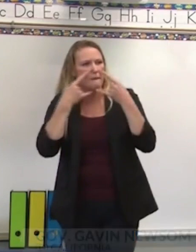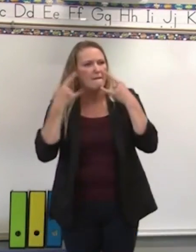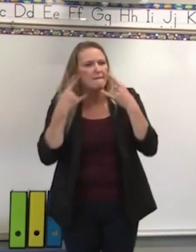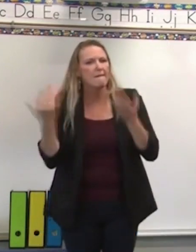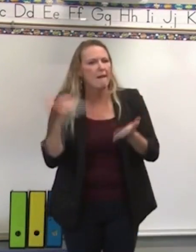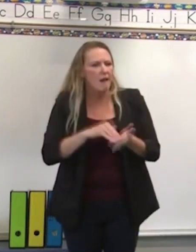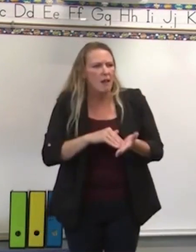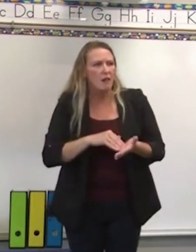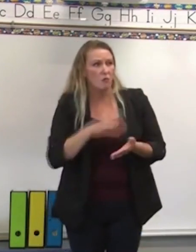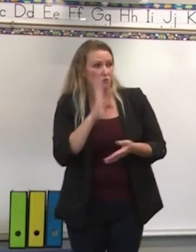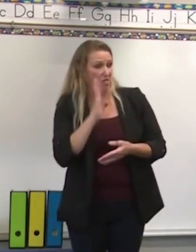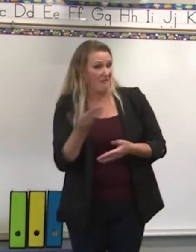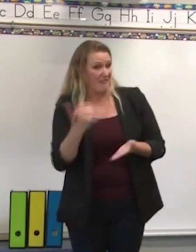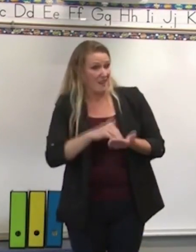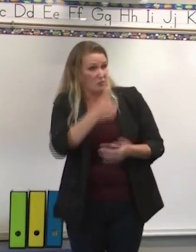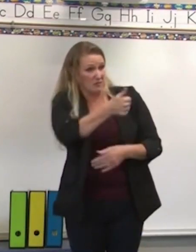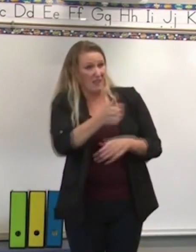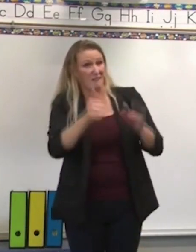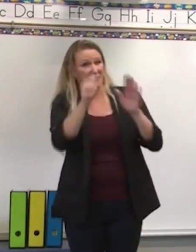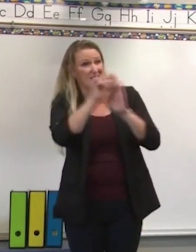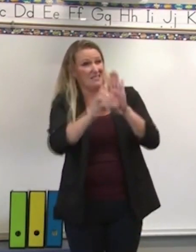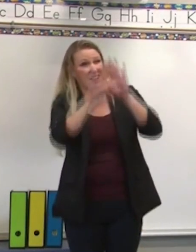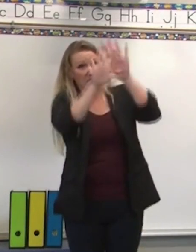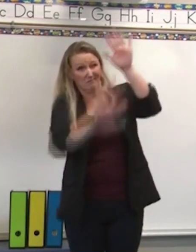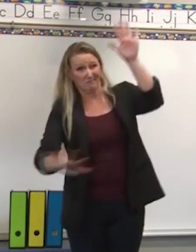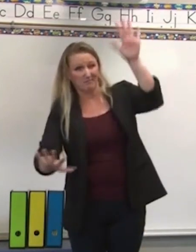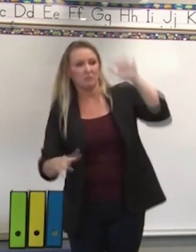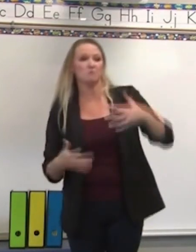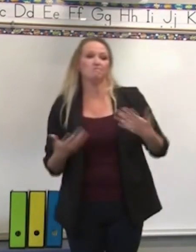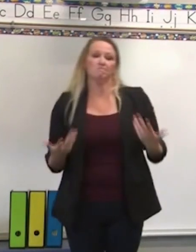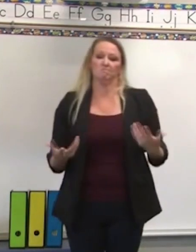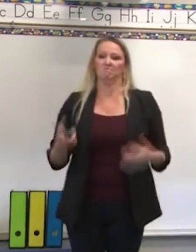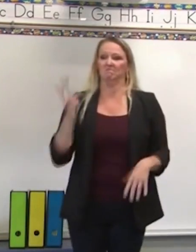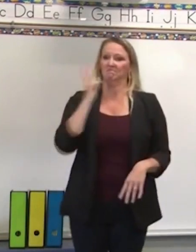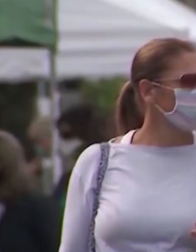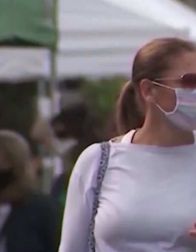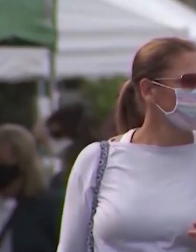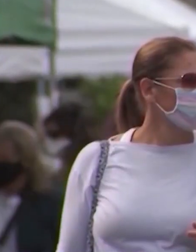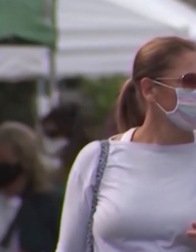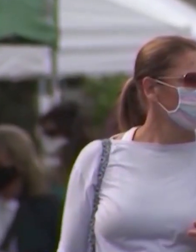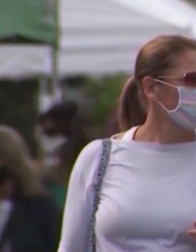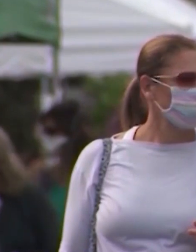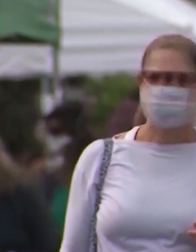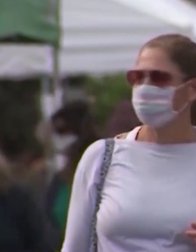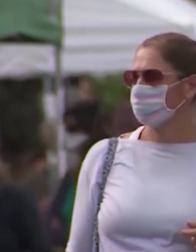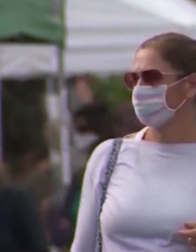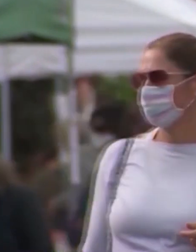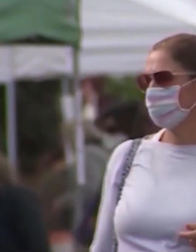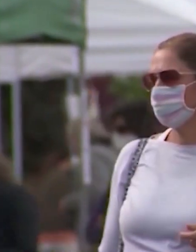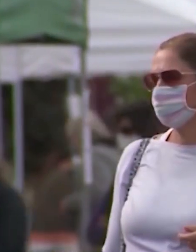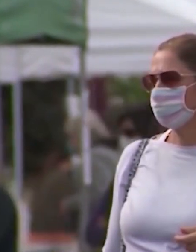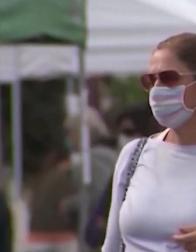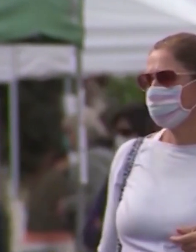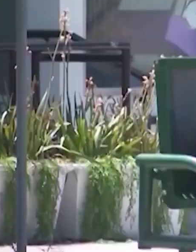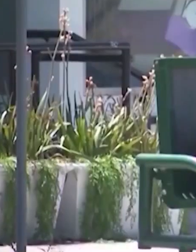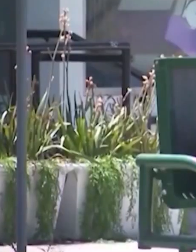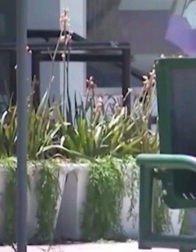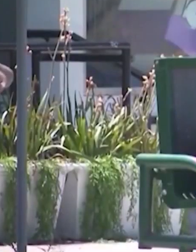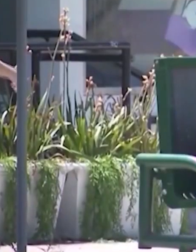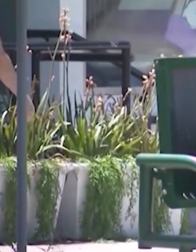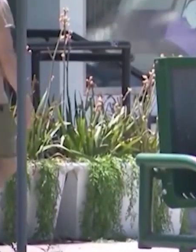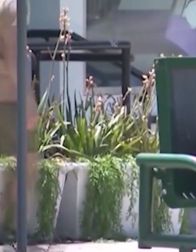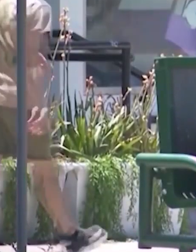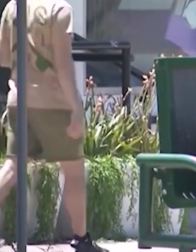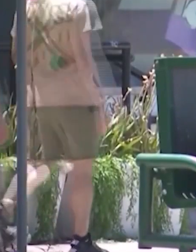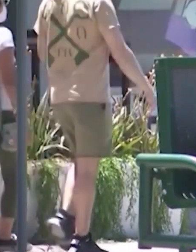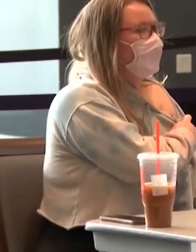make that determination. Gavin Newsom responding to questions about the possibility his administration will bring back a statewide mask mandate.